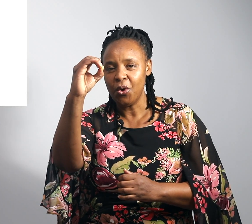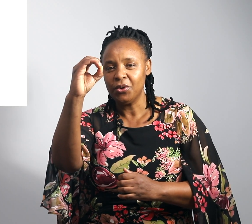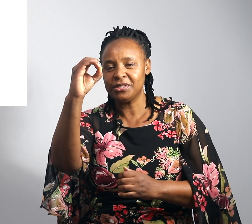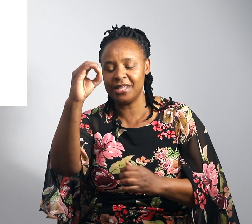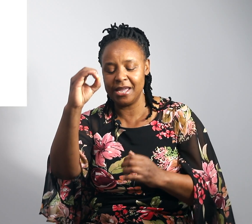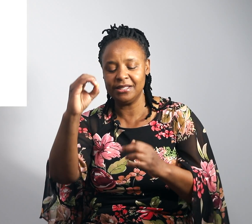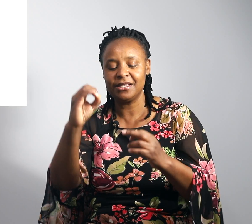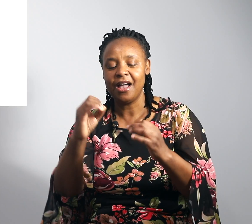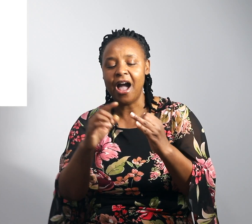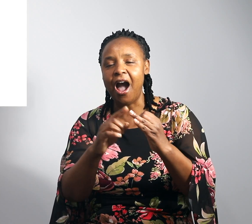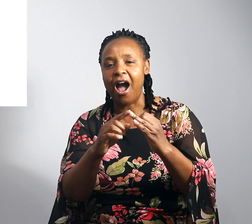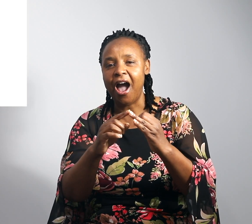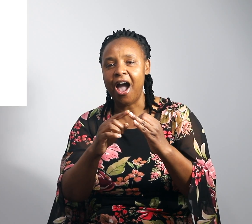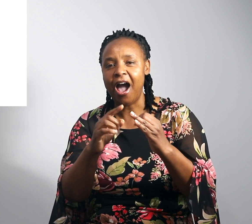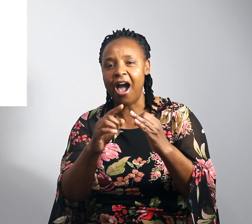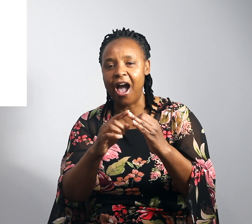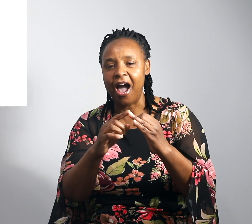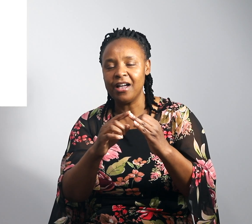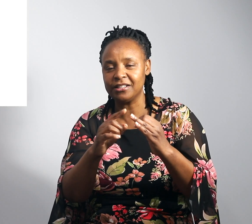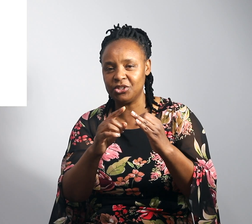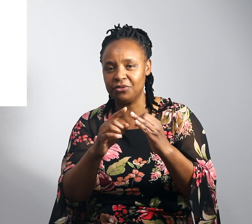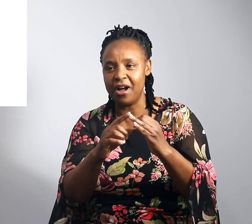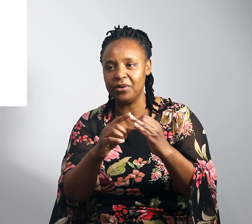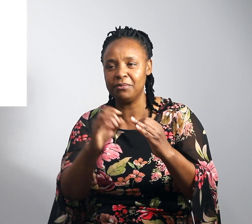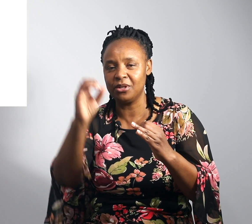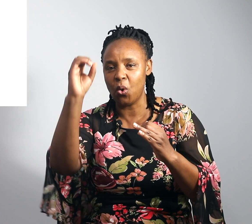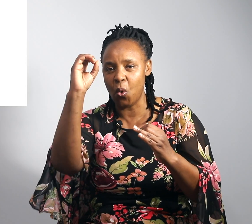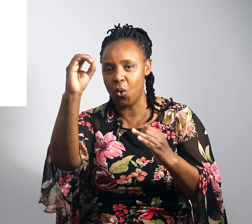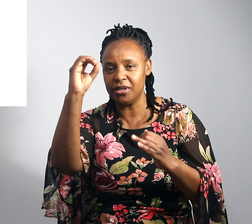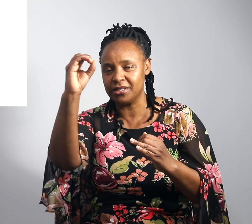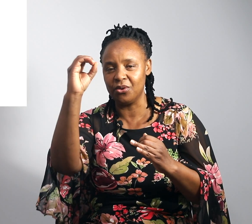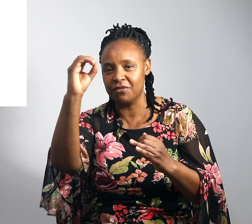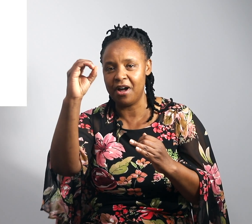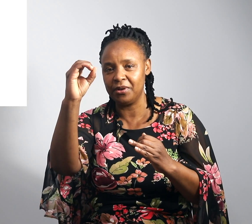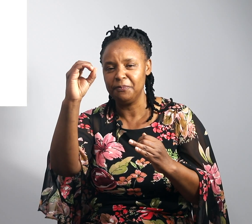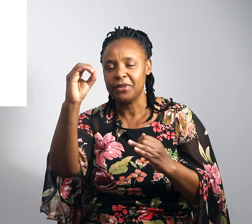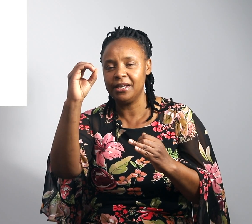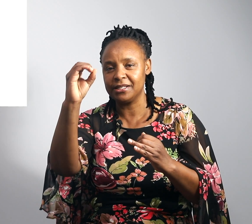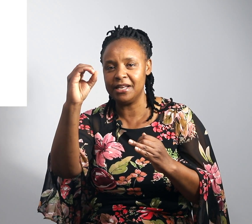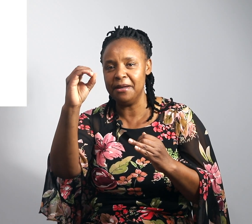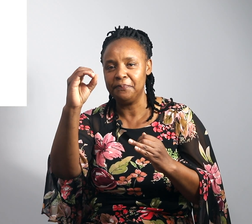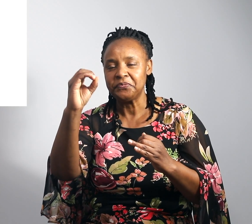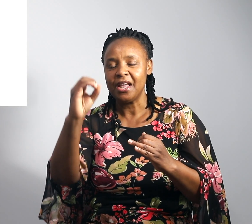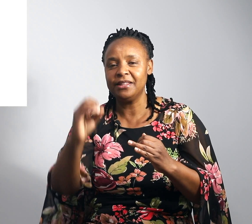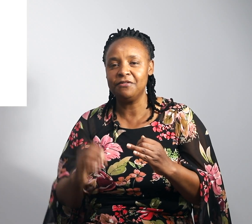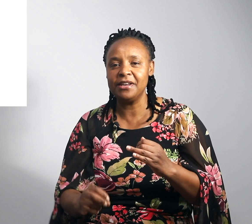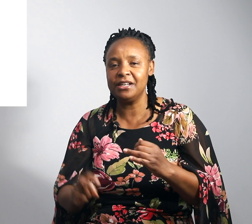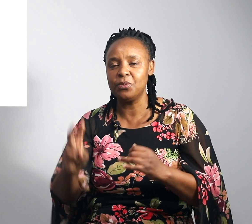O says A. As a short vowel, but the O is a long vowel, and that's the name. And then finally, we